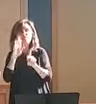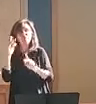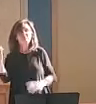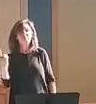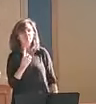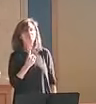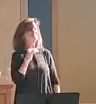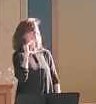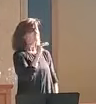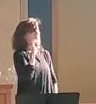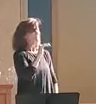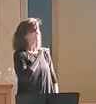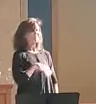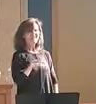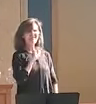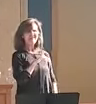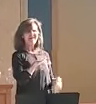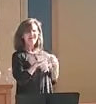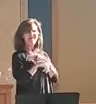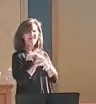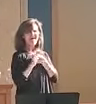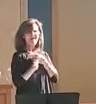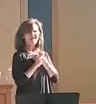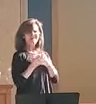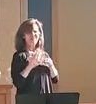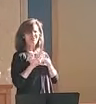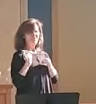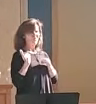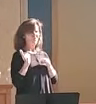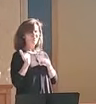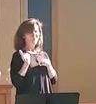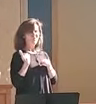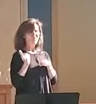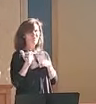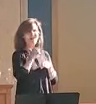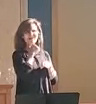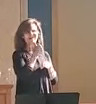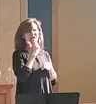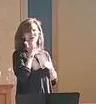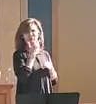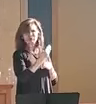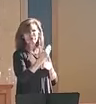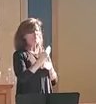know, that thing you did, that's not charitable.